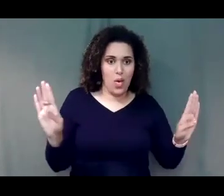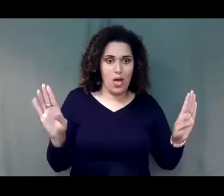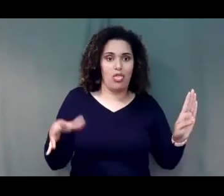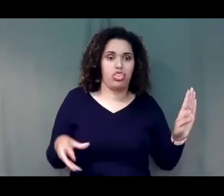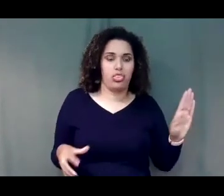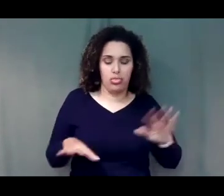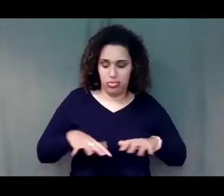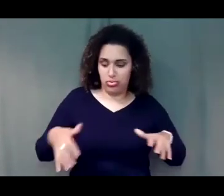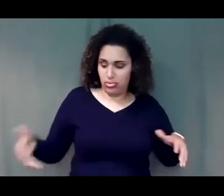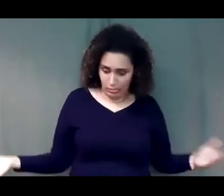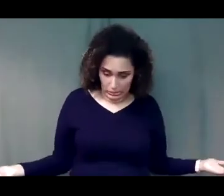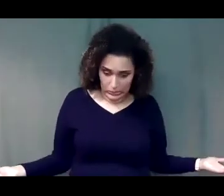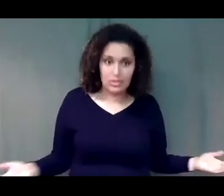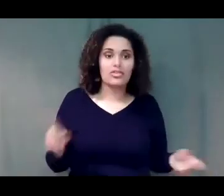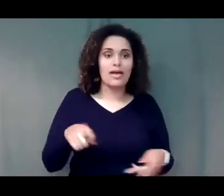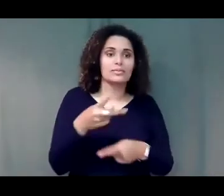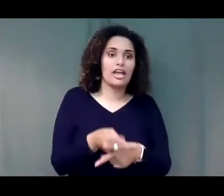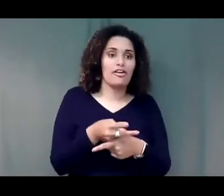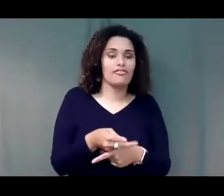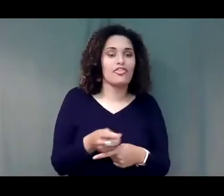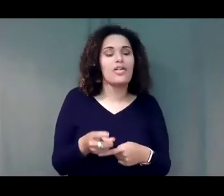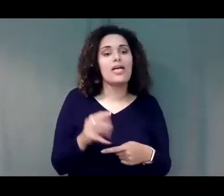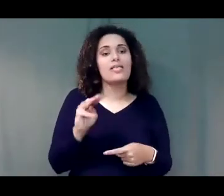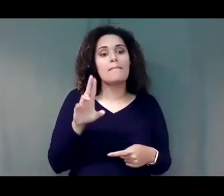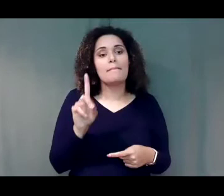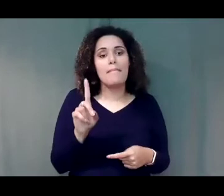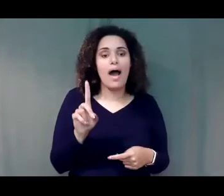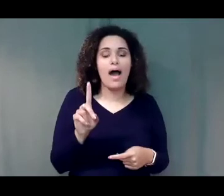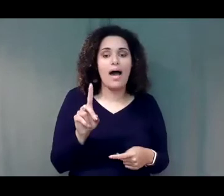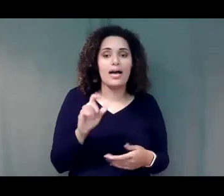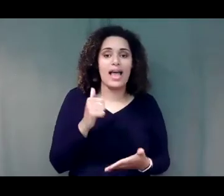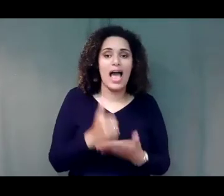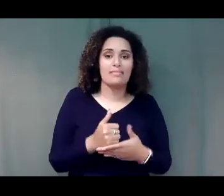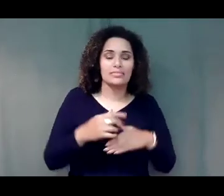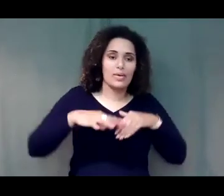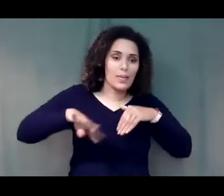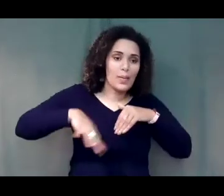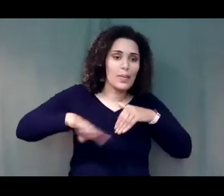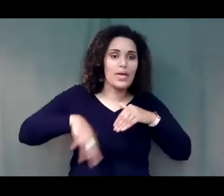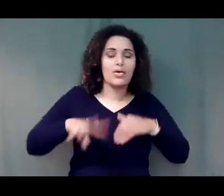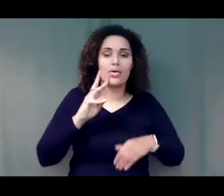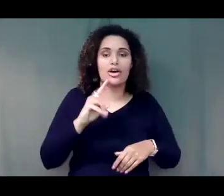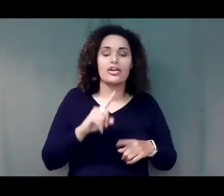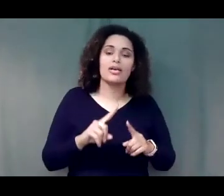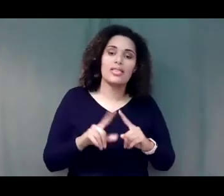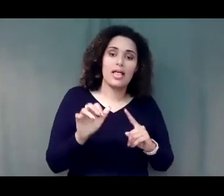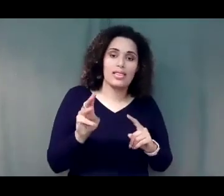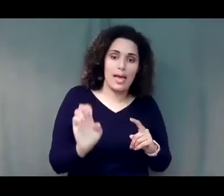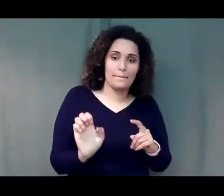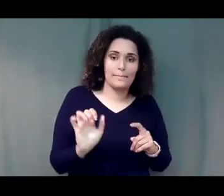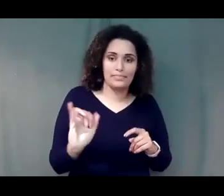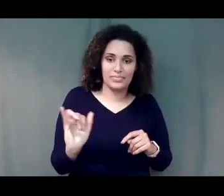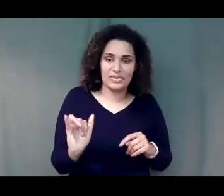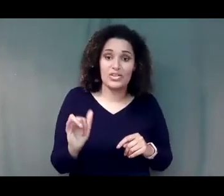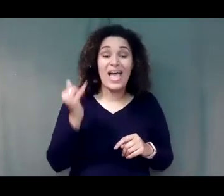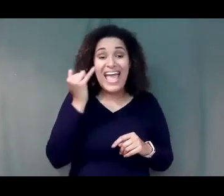that. And the mud actually wicks water out of the wall, and so does the lime, less so, but also. So if any